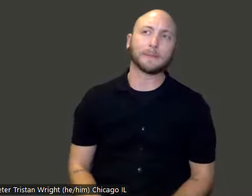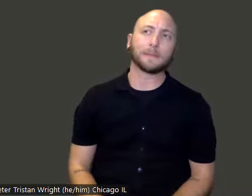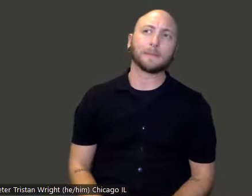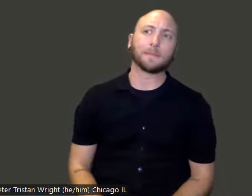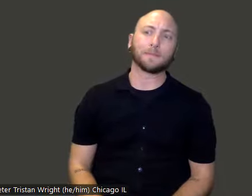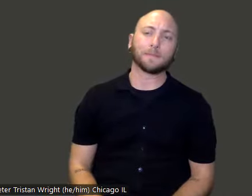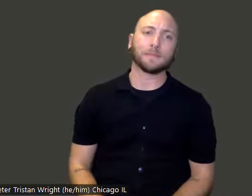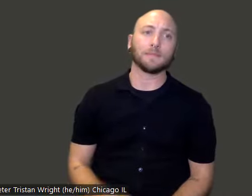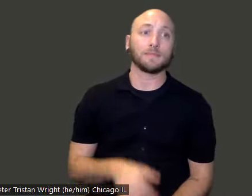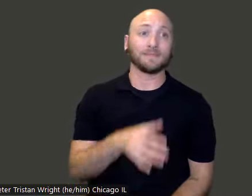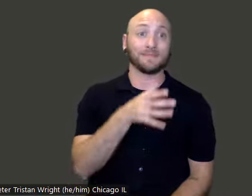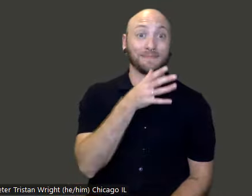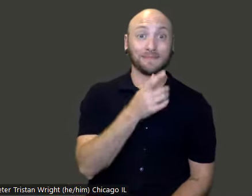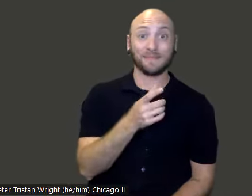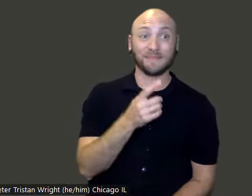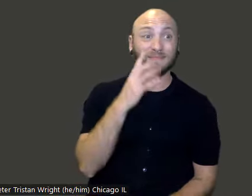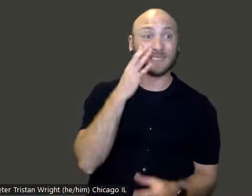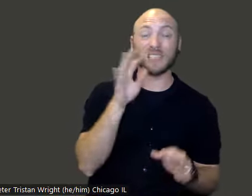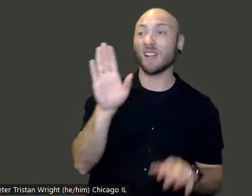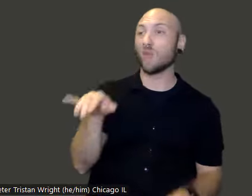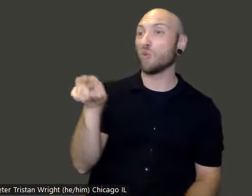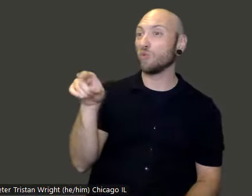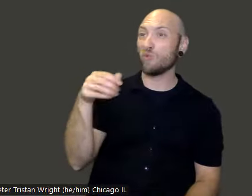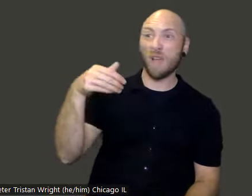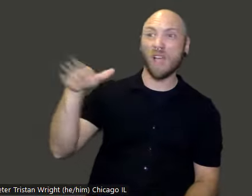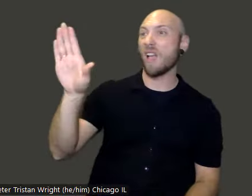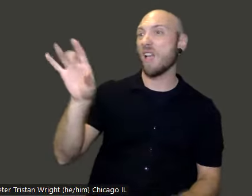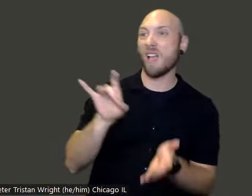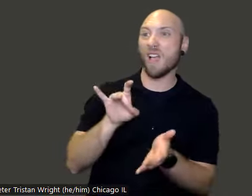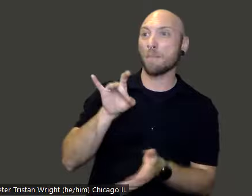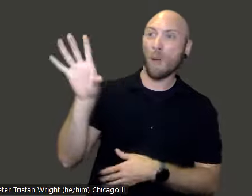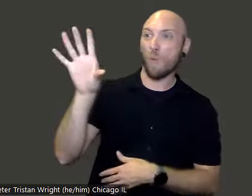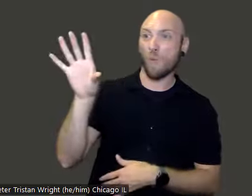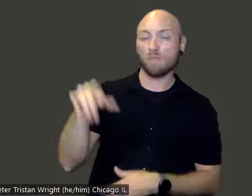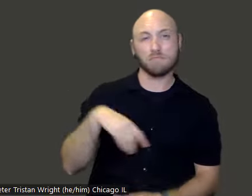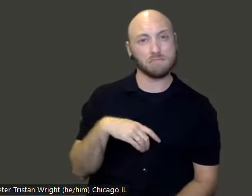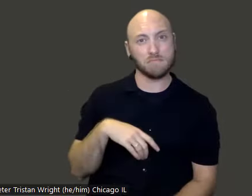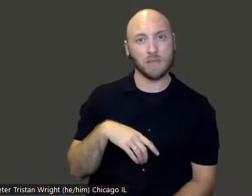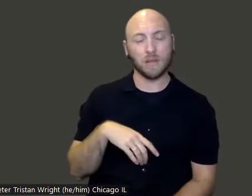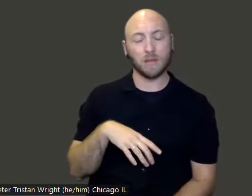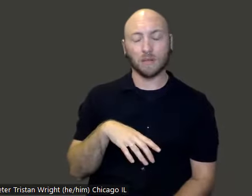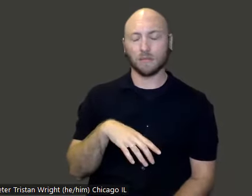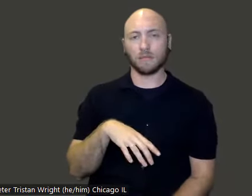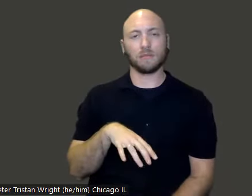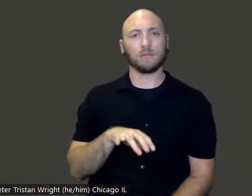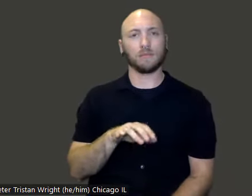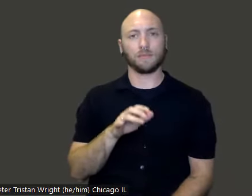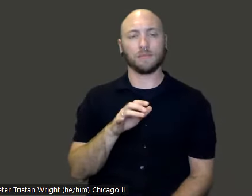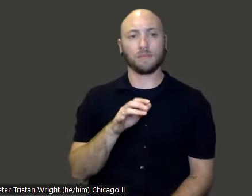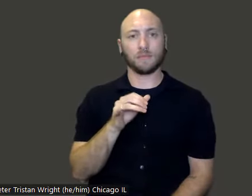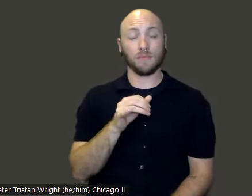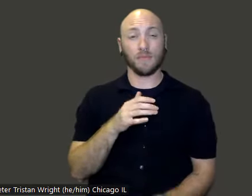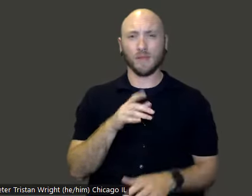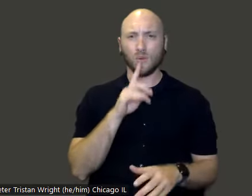And my mom kicked him out of the house. He Which was a very interesting thing because they worked